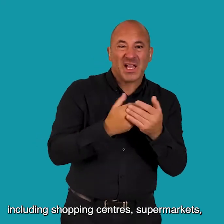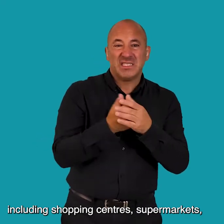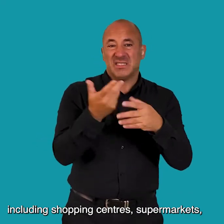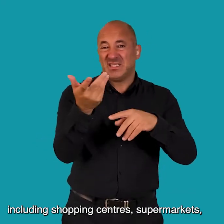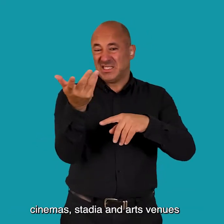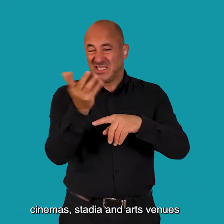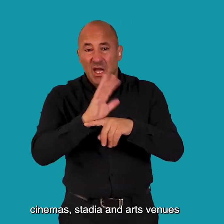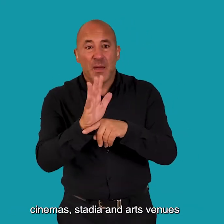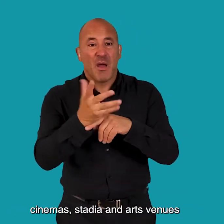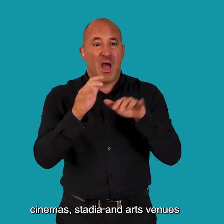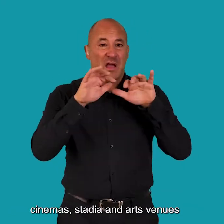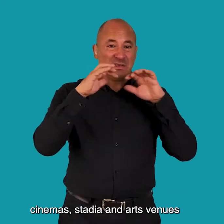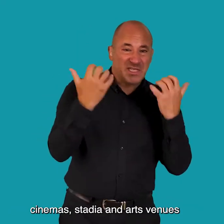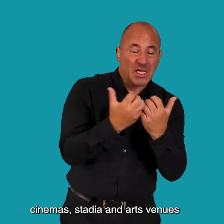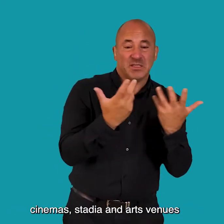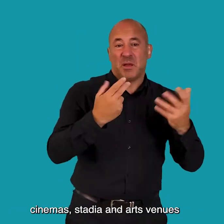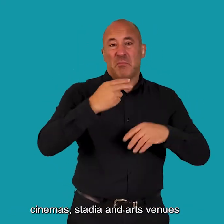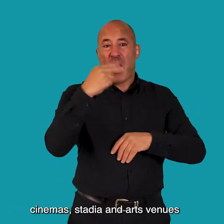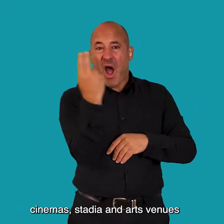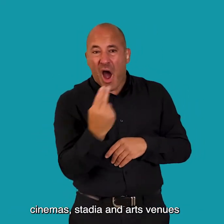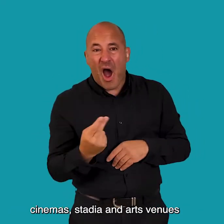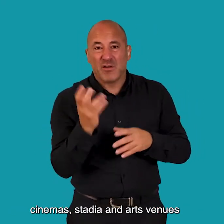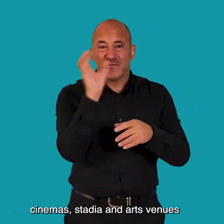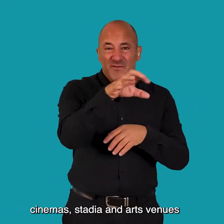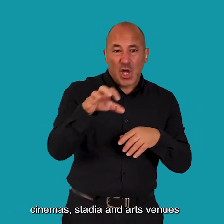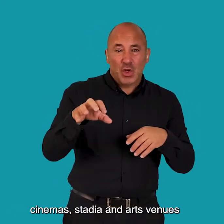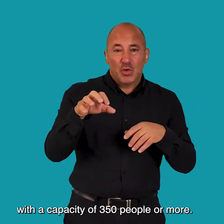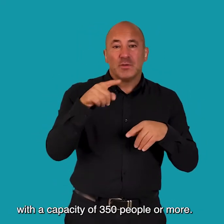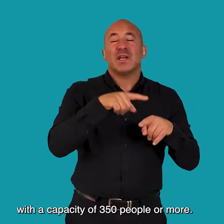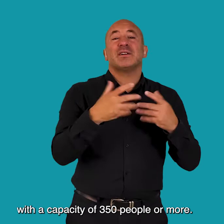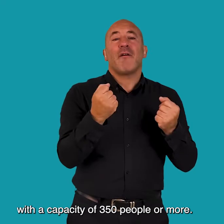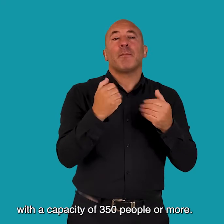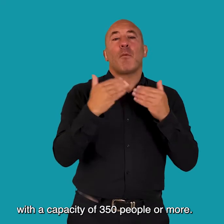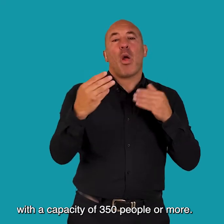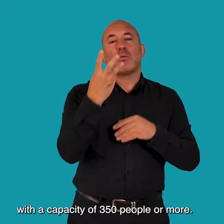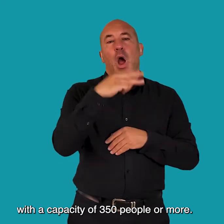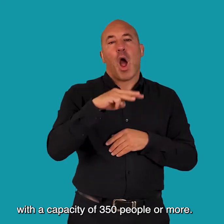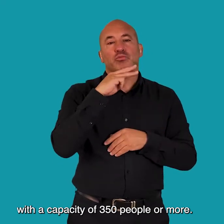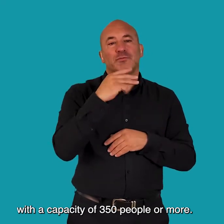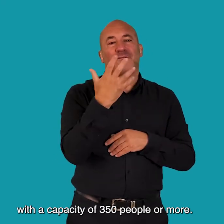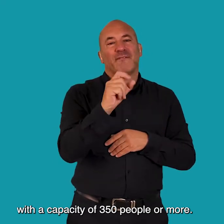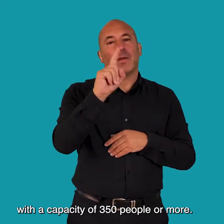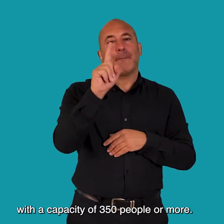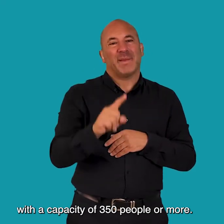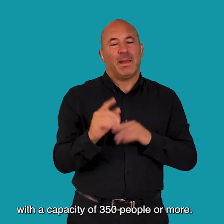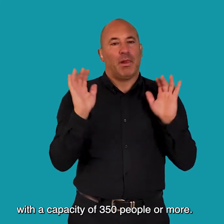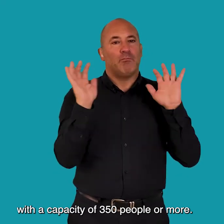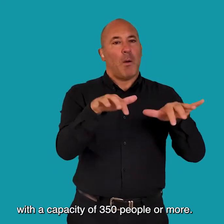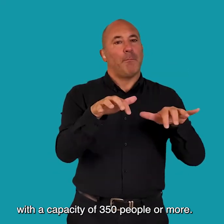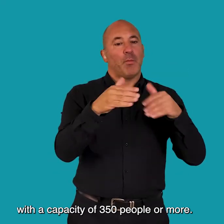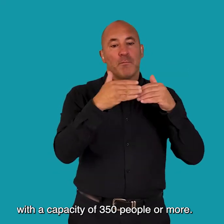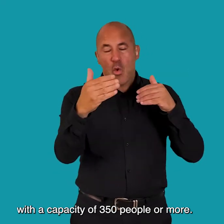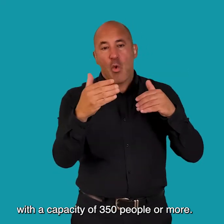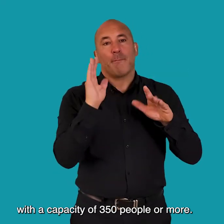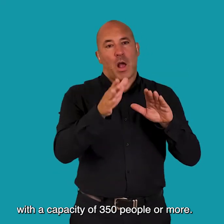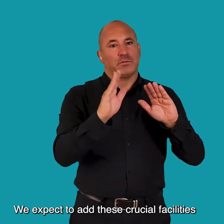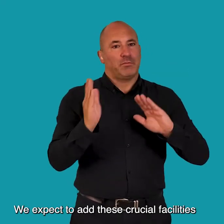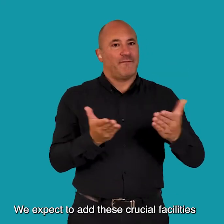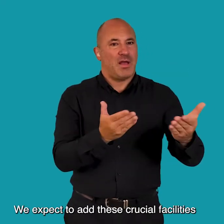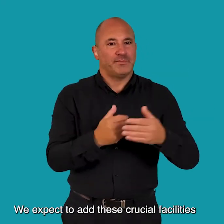supermarkets, cinemas, stadia and arts venues with a capacity of 350 people or more. We expect to